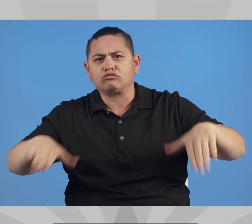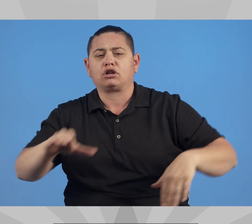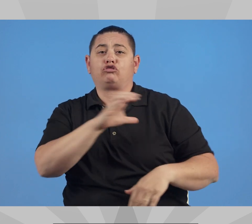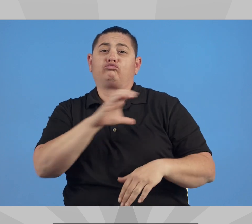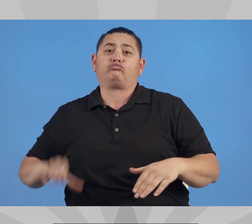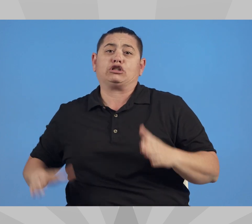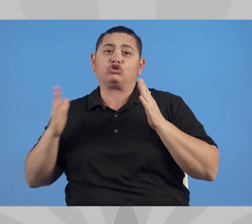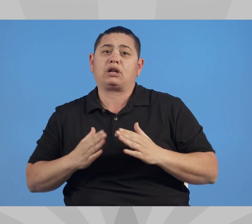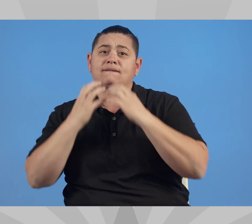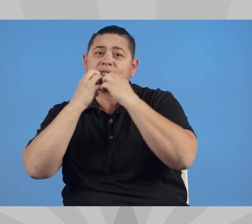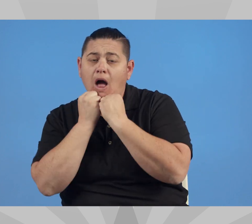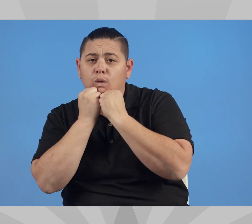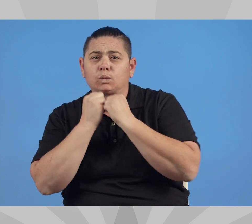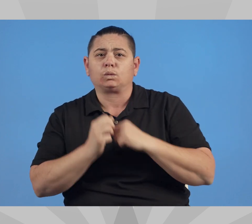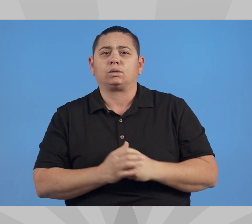Christian values.